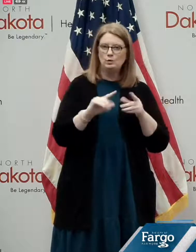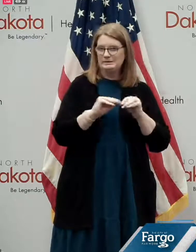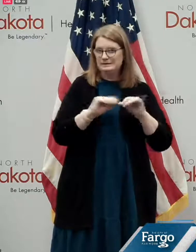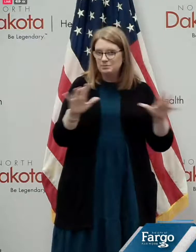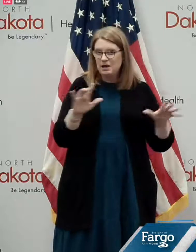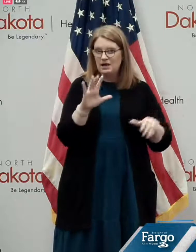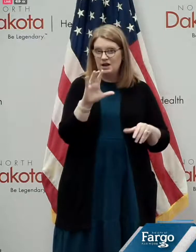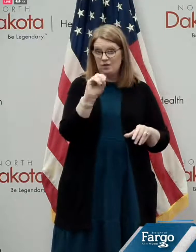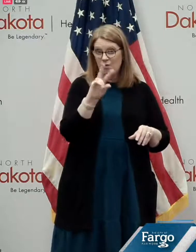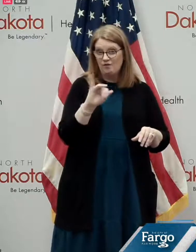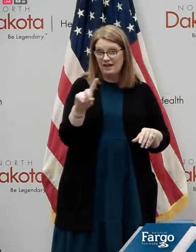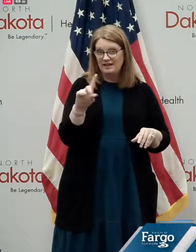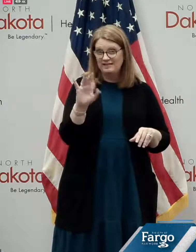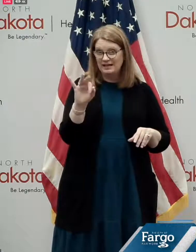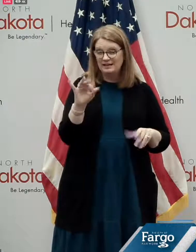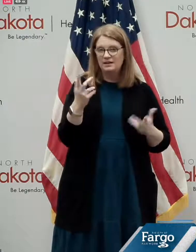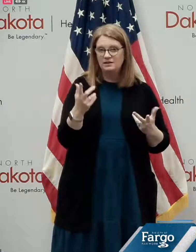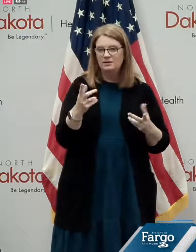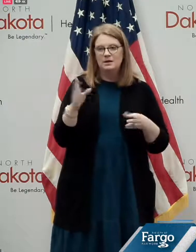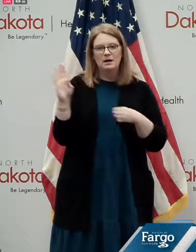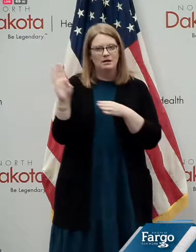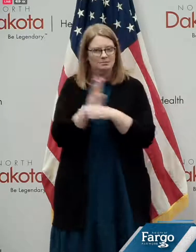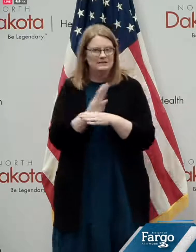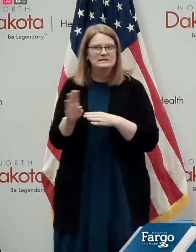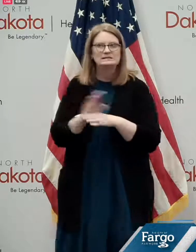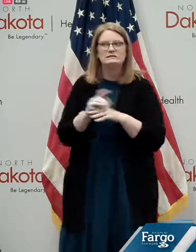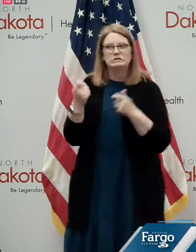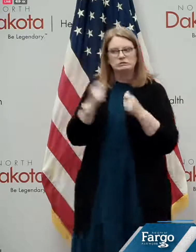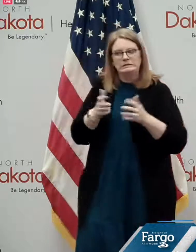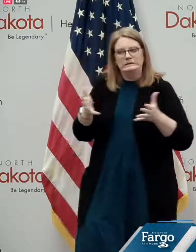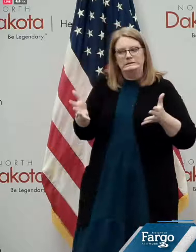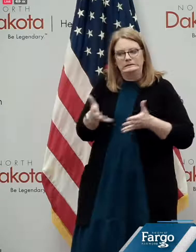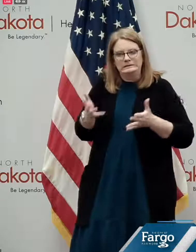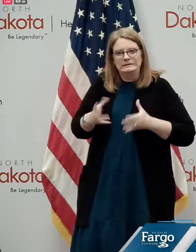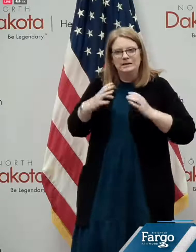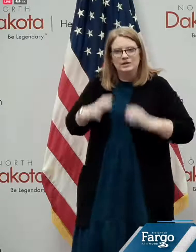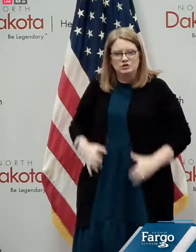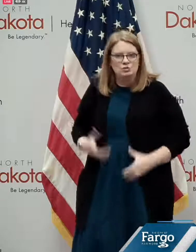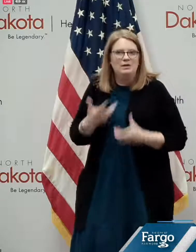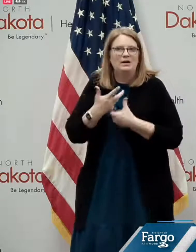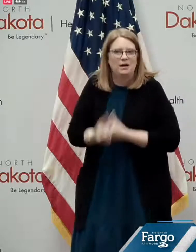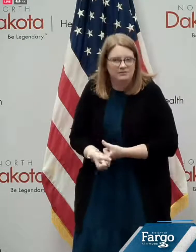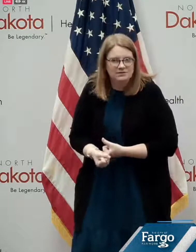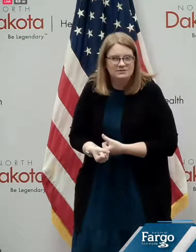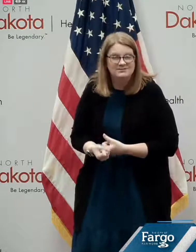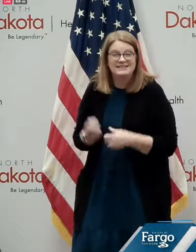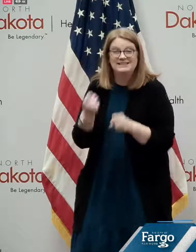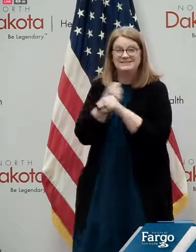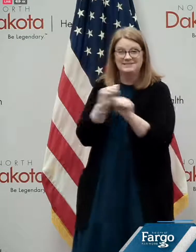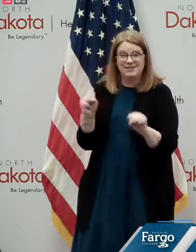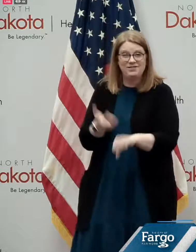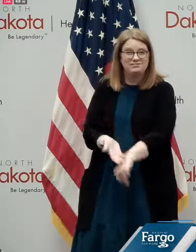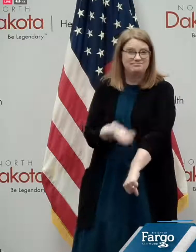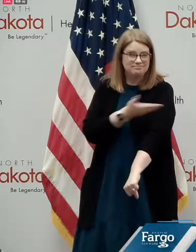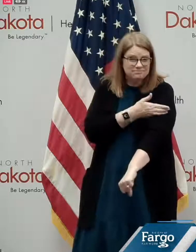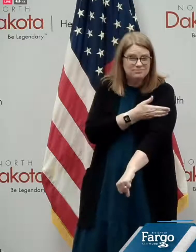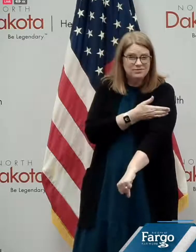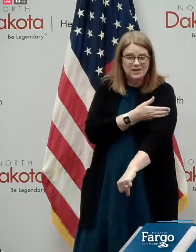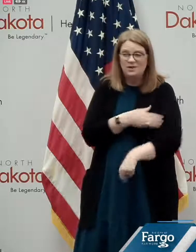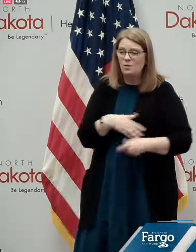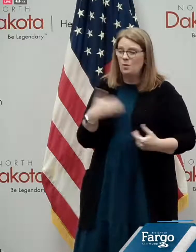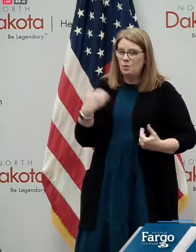that businesses are also fighting to restore consumer confidence in the marketplace, and improve safety measures have become increasingly important in that